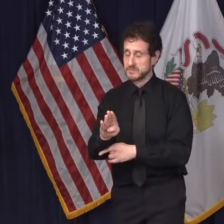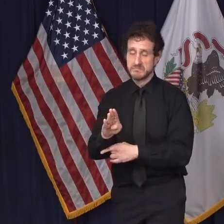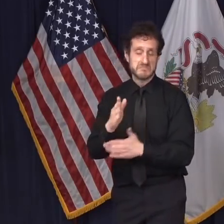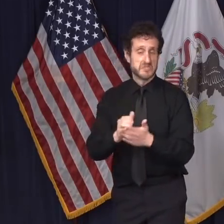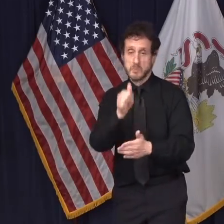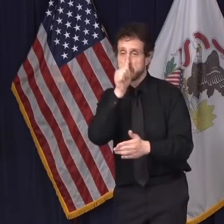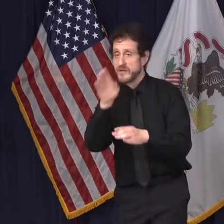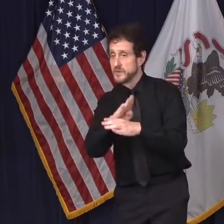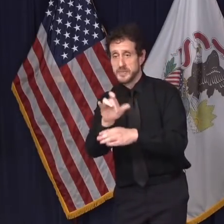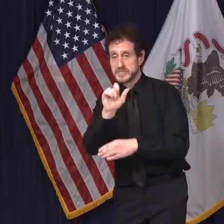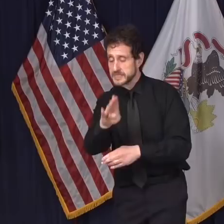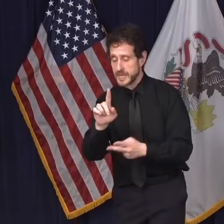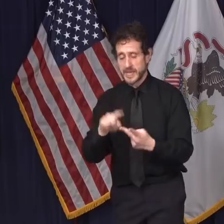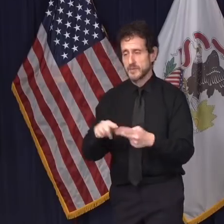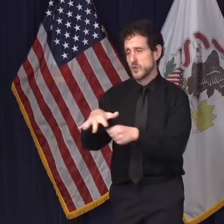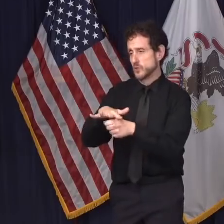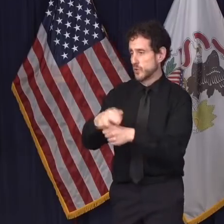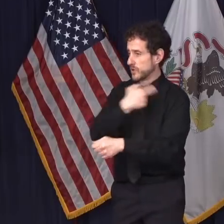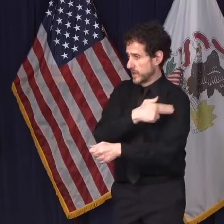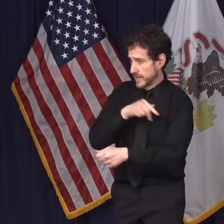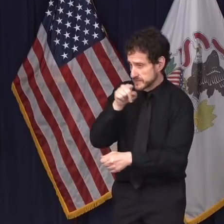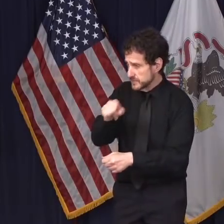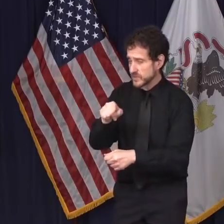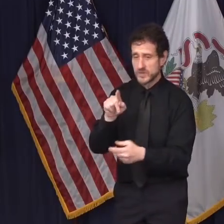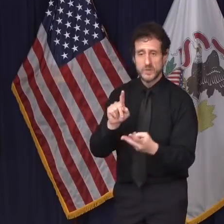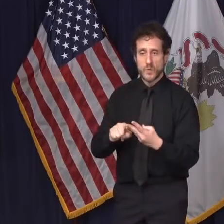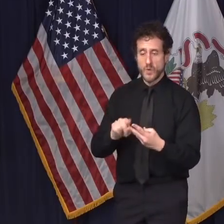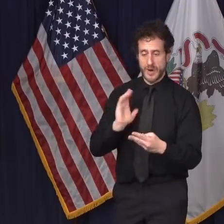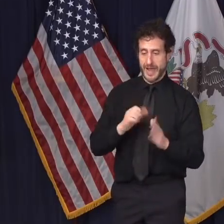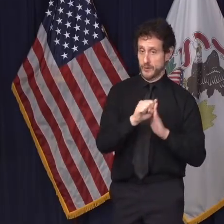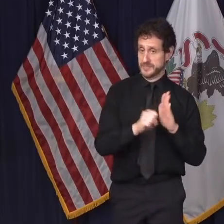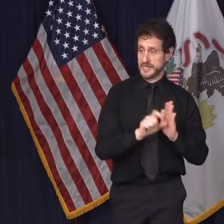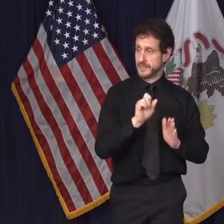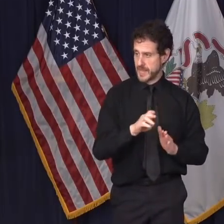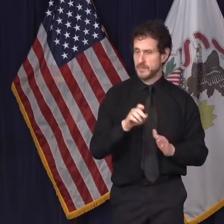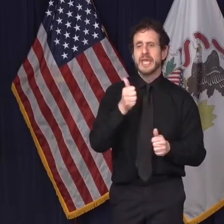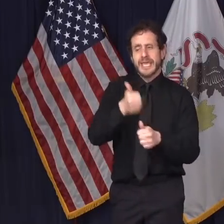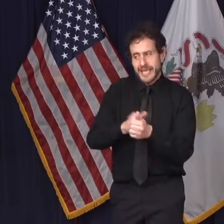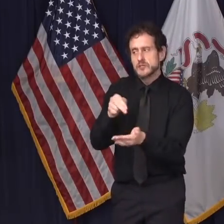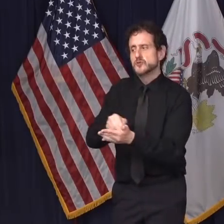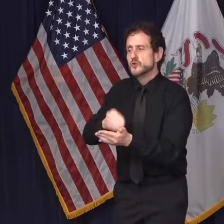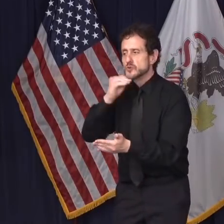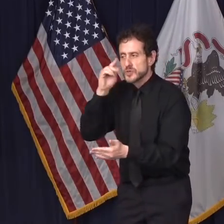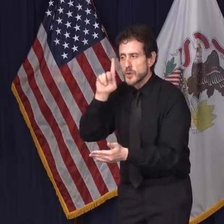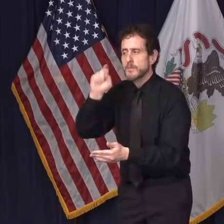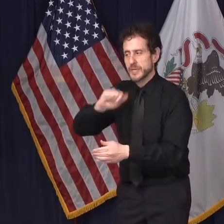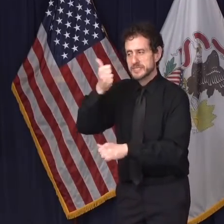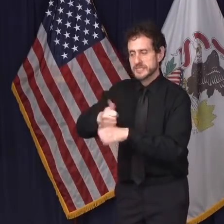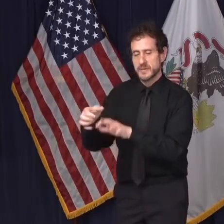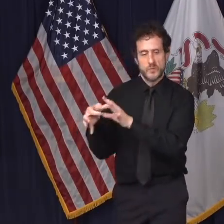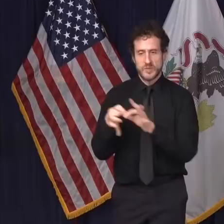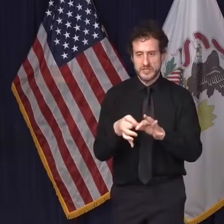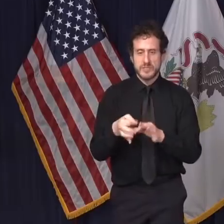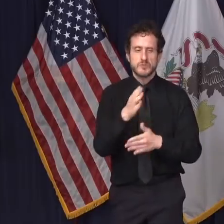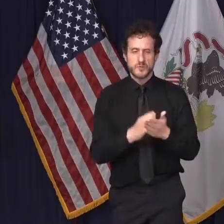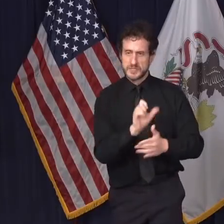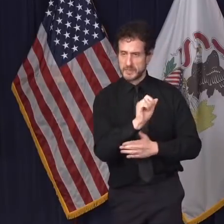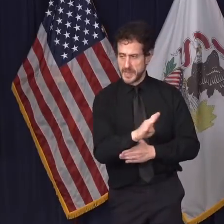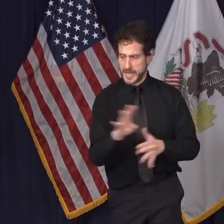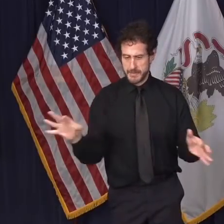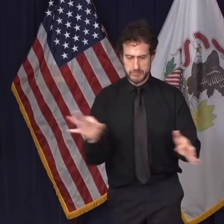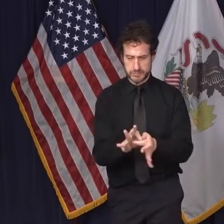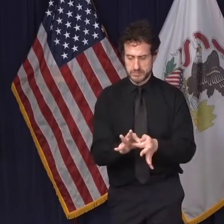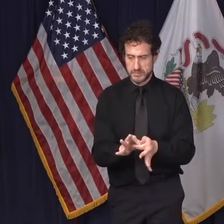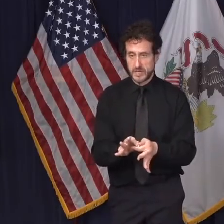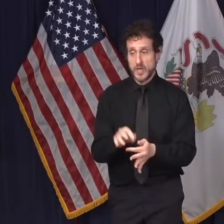commercial lab, a local hospital lab, or our state labs. This new rule will require nursing